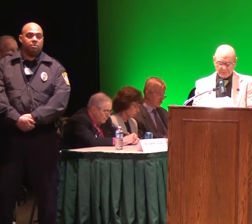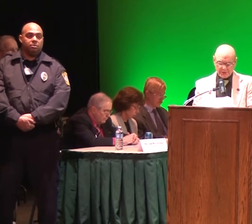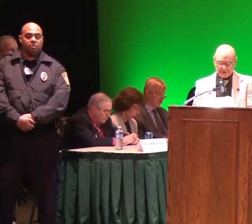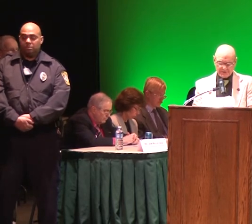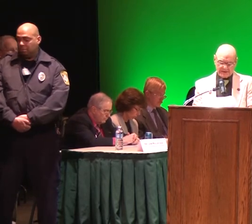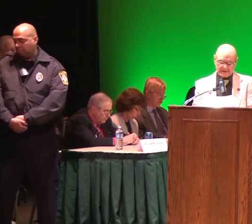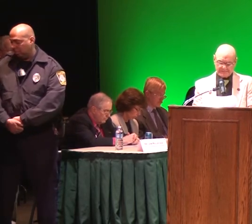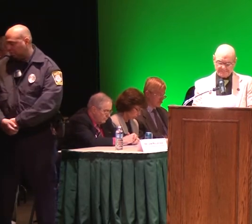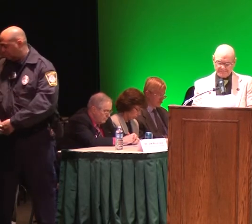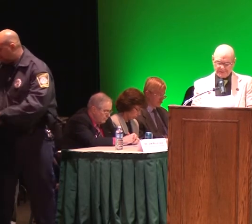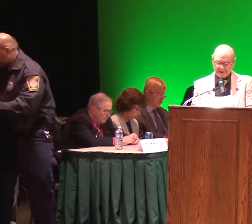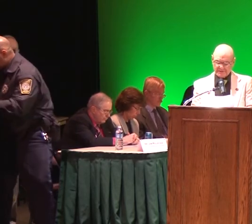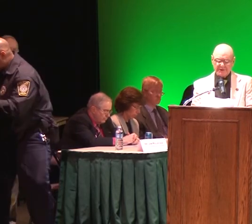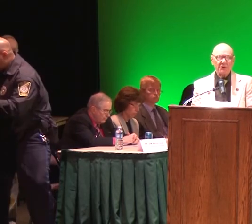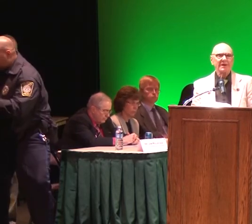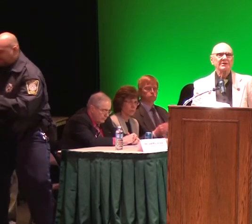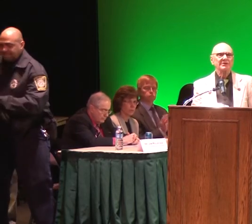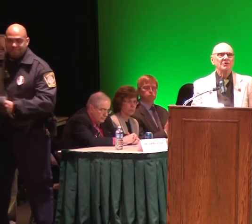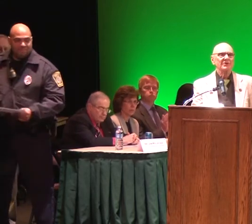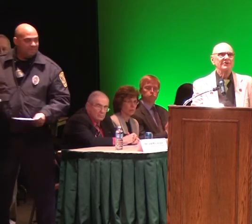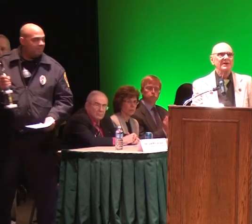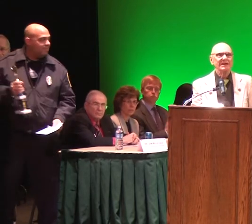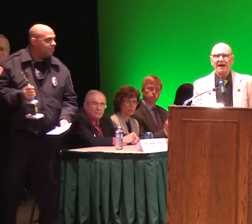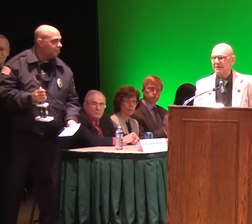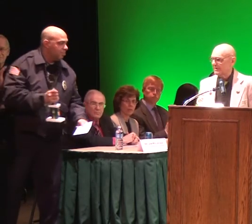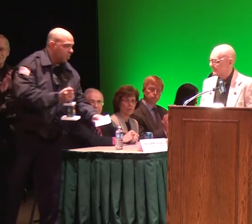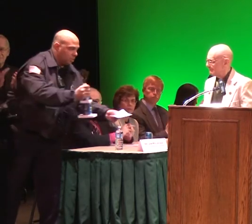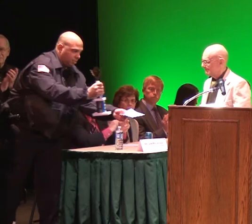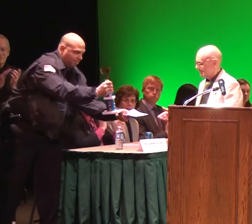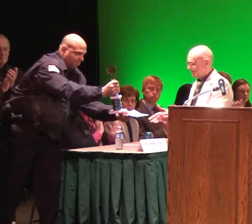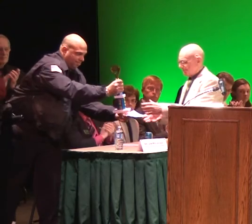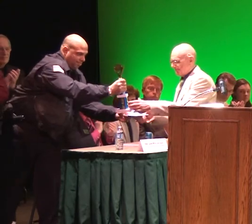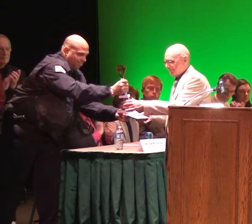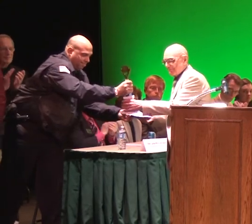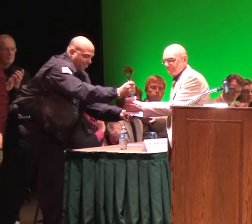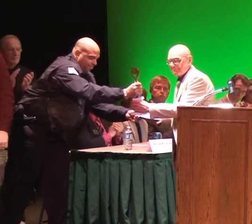Luke Bartell of the New England Christian Academy.